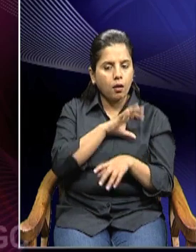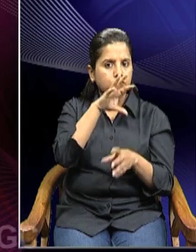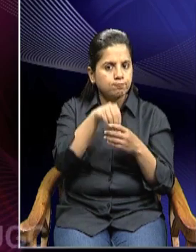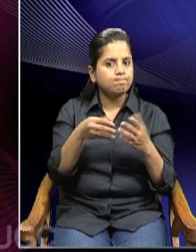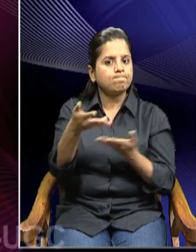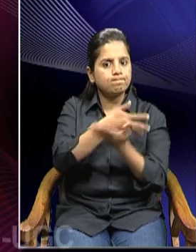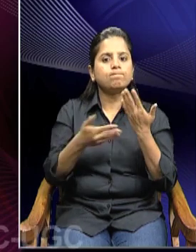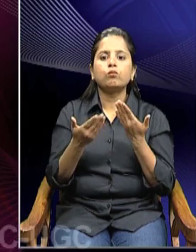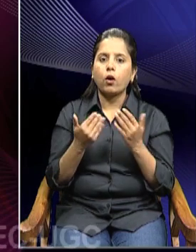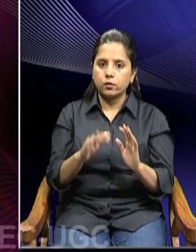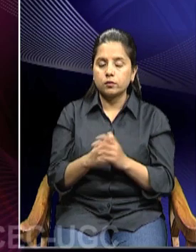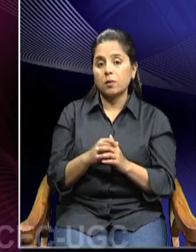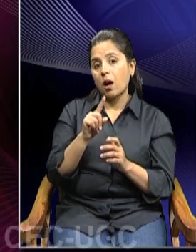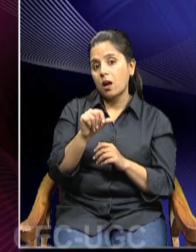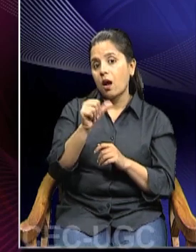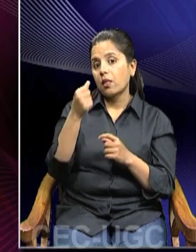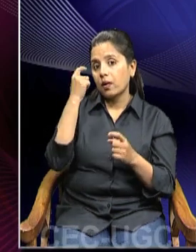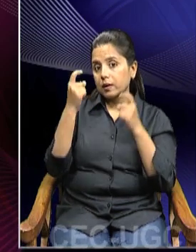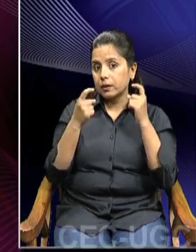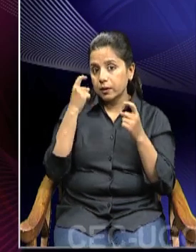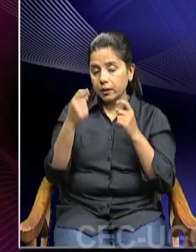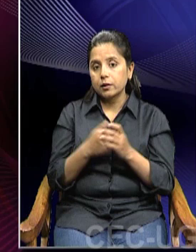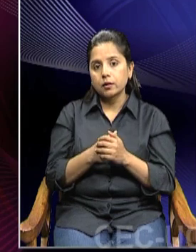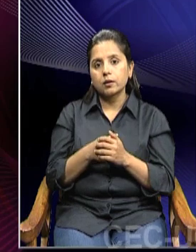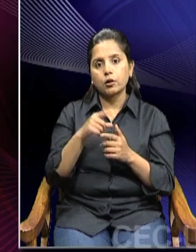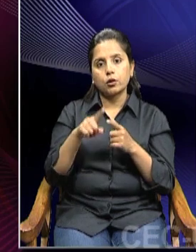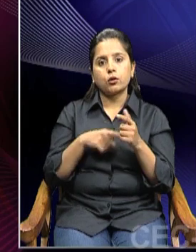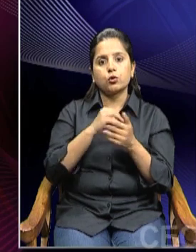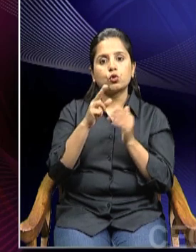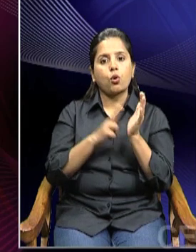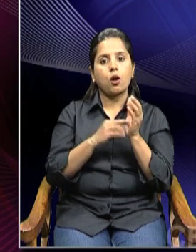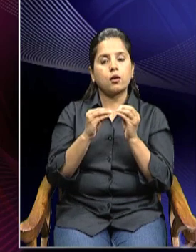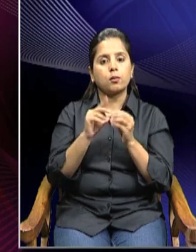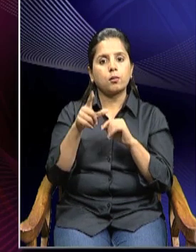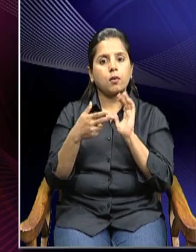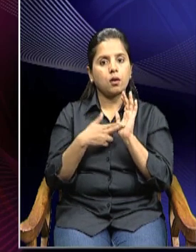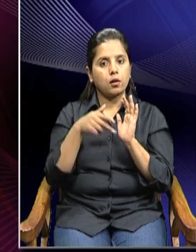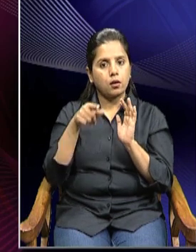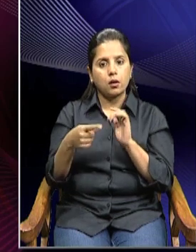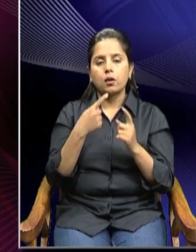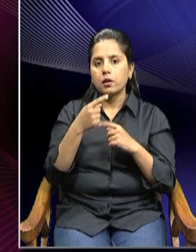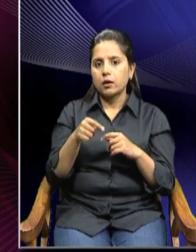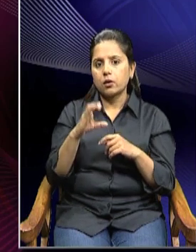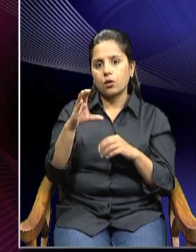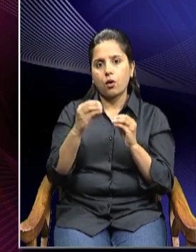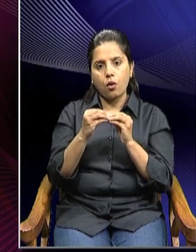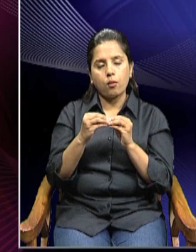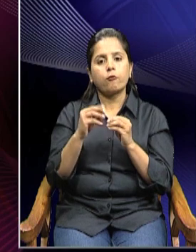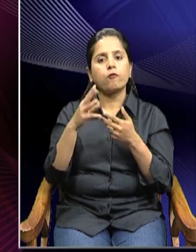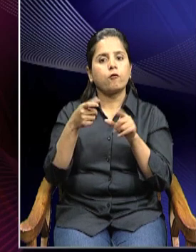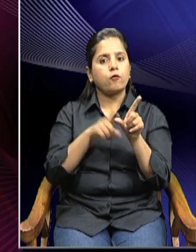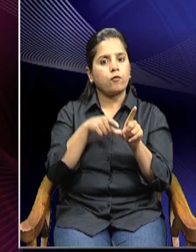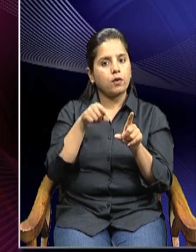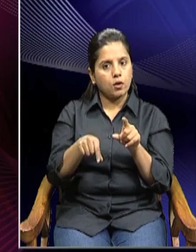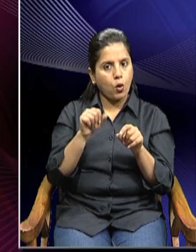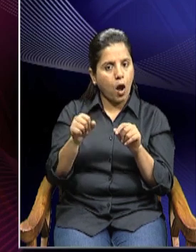into. Yet another thinker is John Burton. He talks about a cobweb model. By